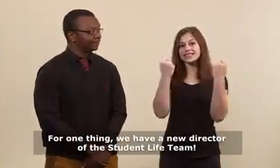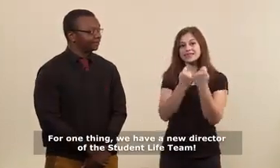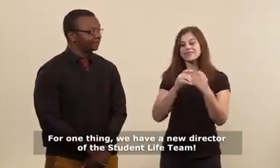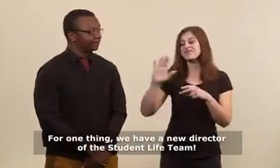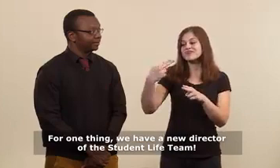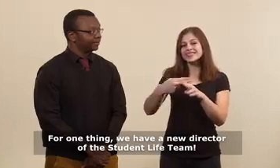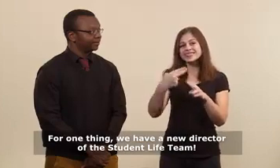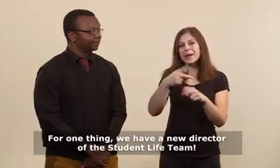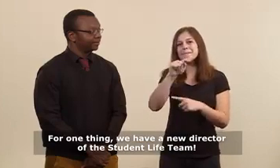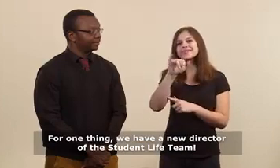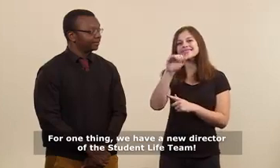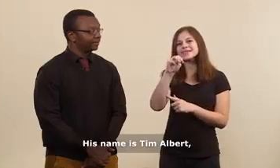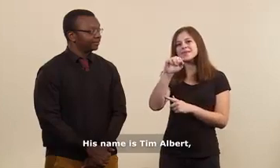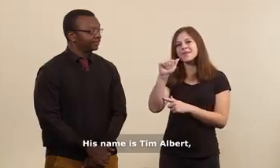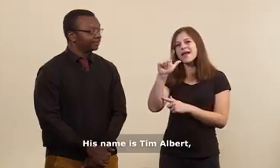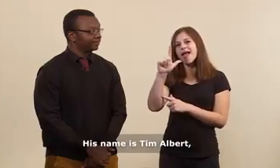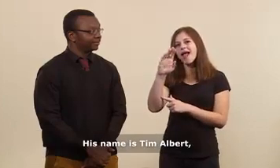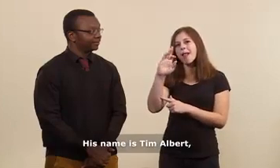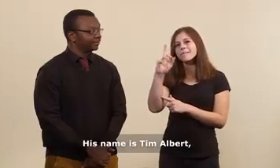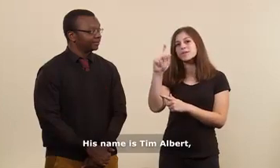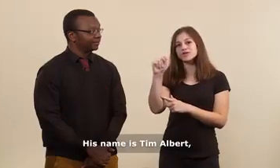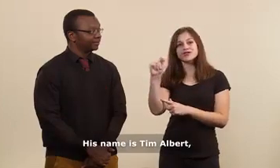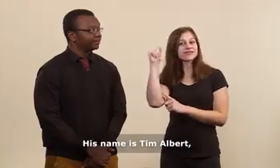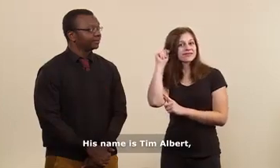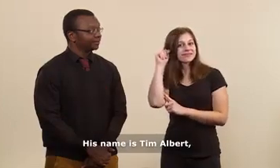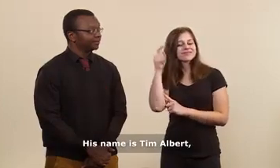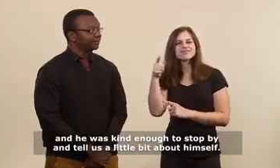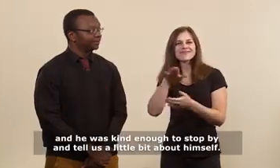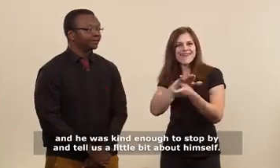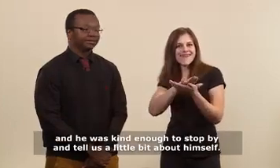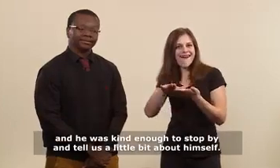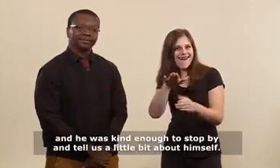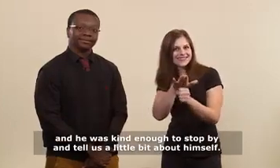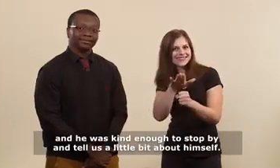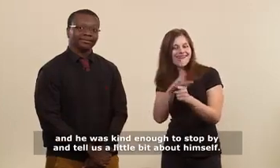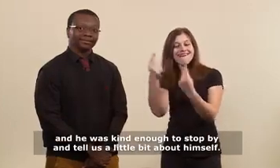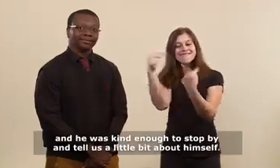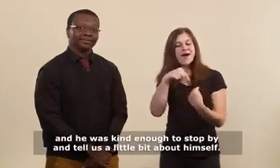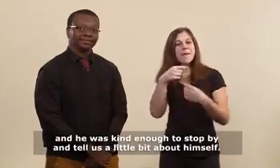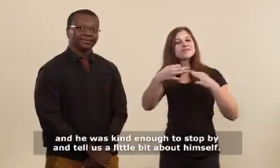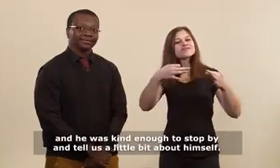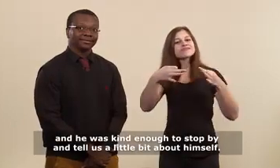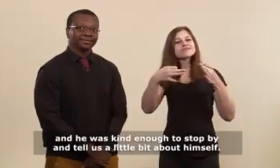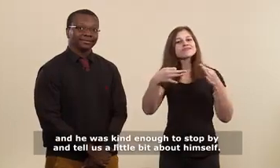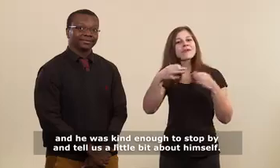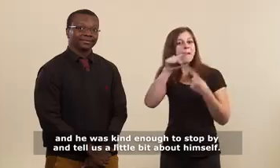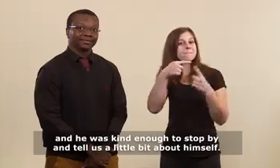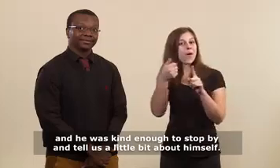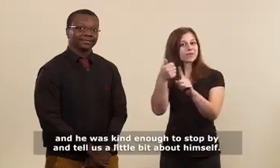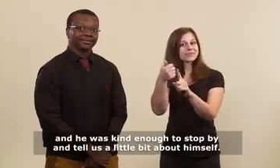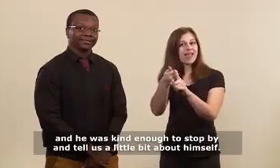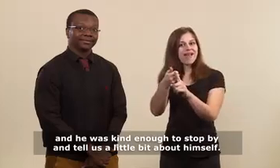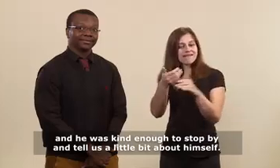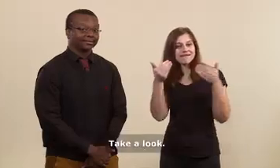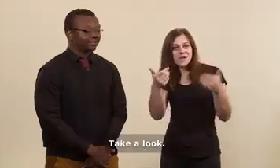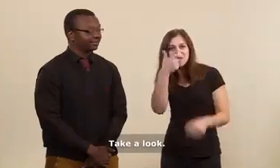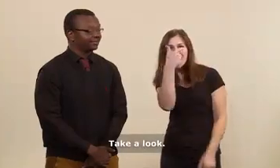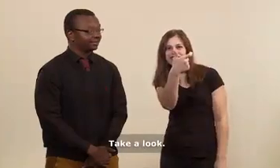Student Life Team. His name is Tim Albert, and he was kind enough to stop by and tell us a little bit about himself. Take a look.